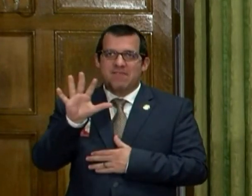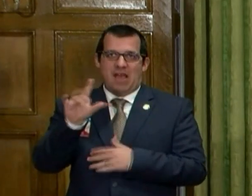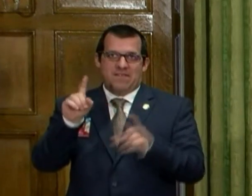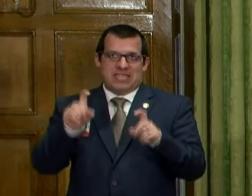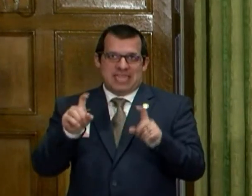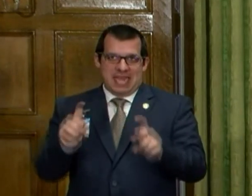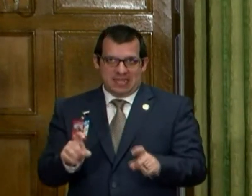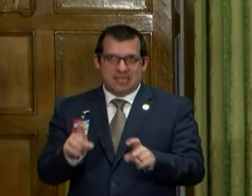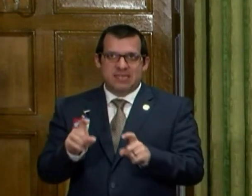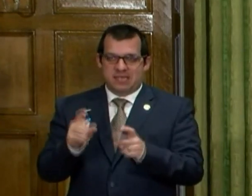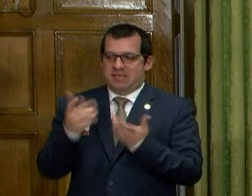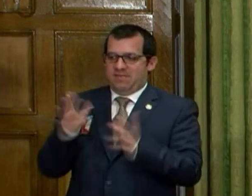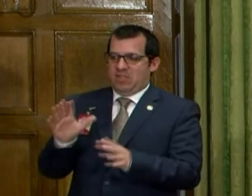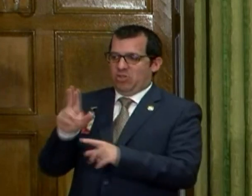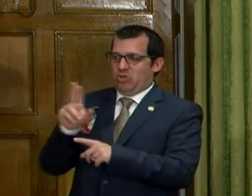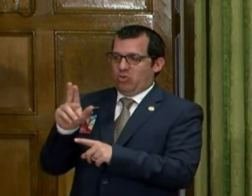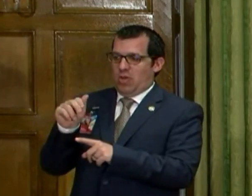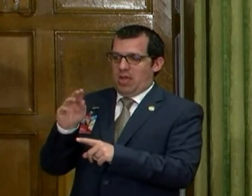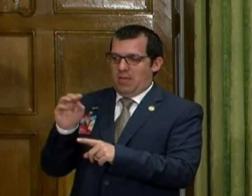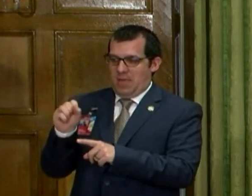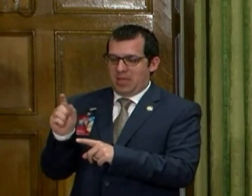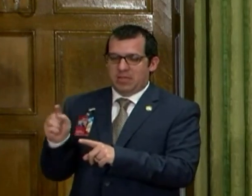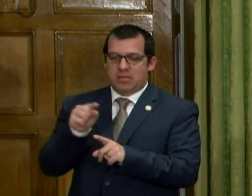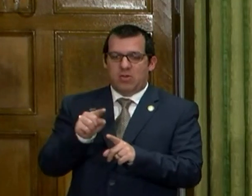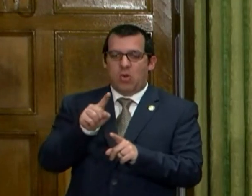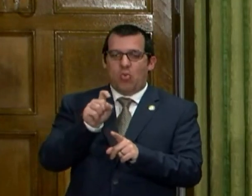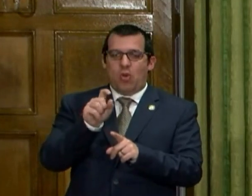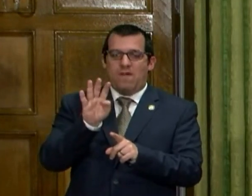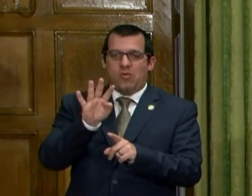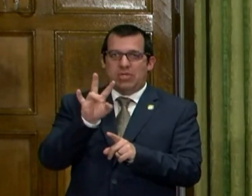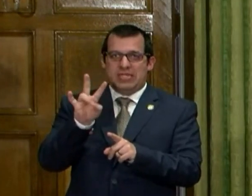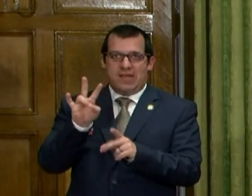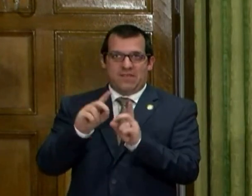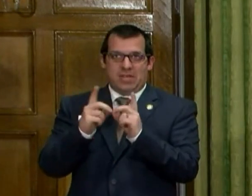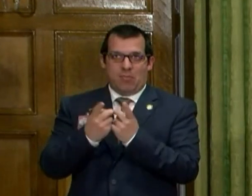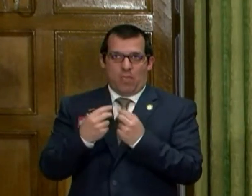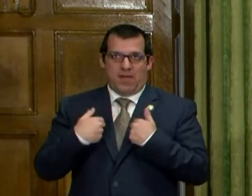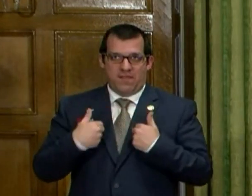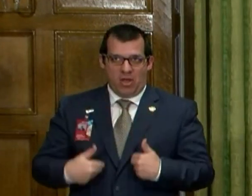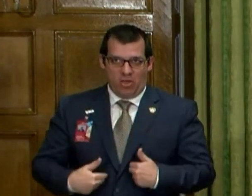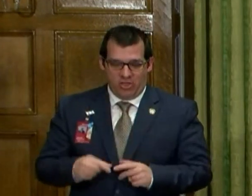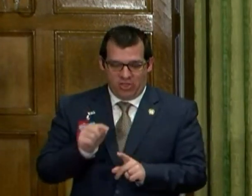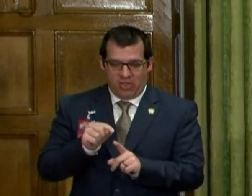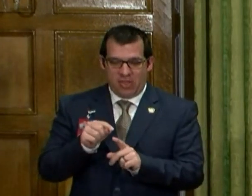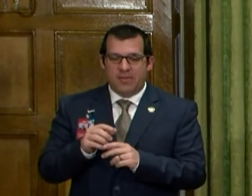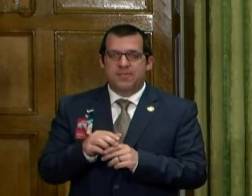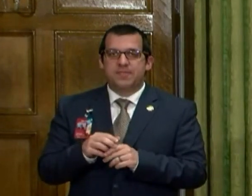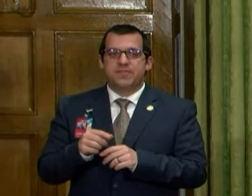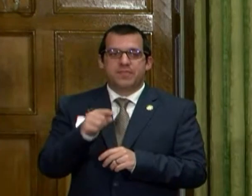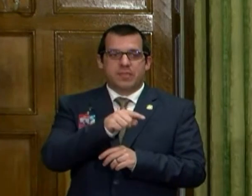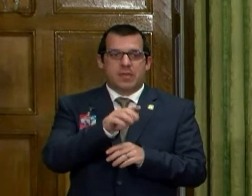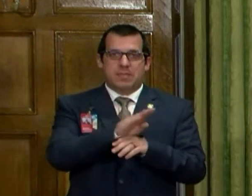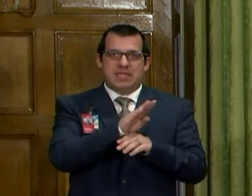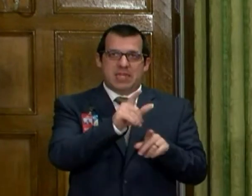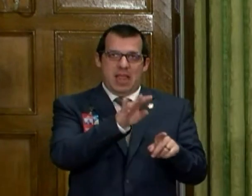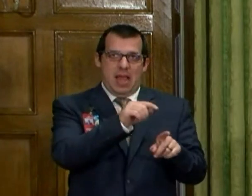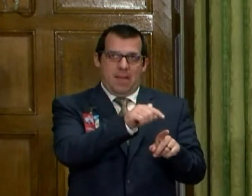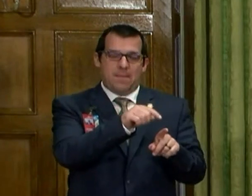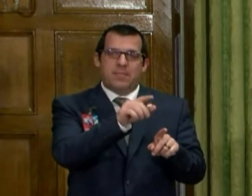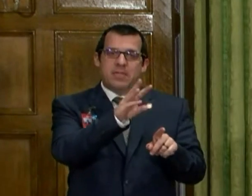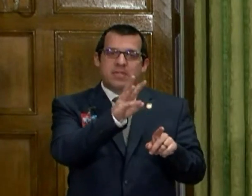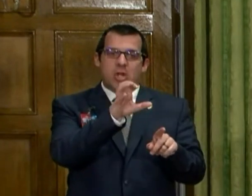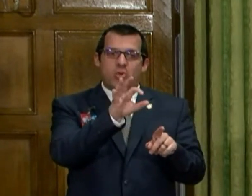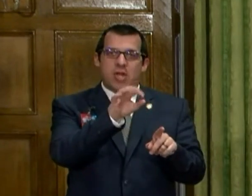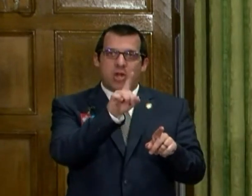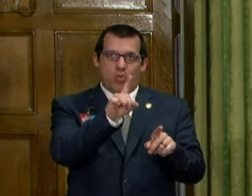tests performed by UAMS, 147 by the Department of Health, and commercial labs